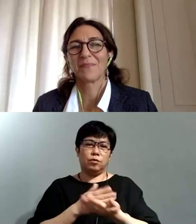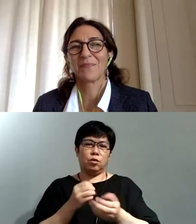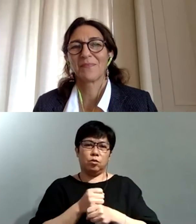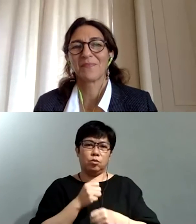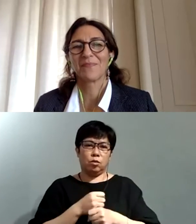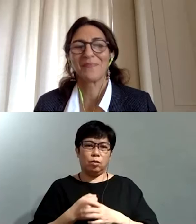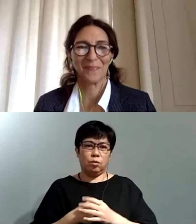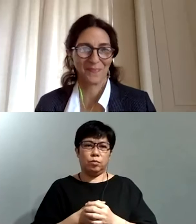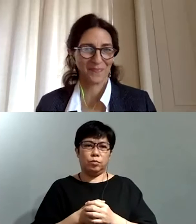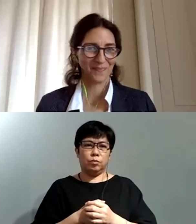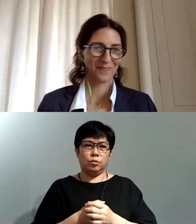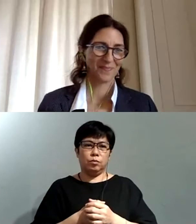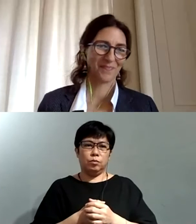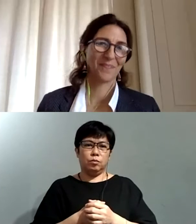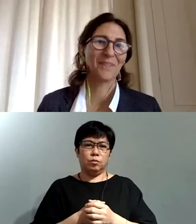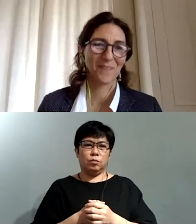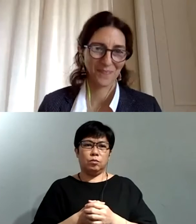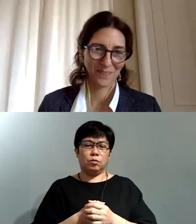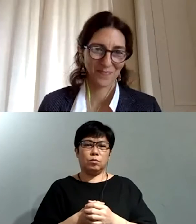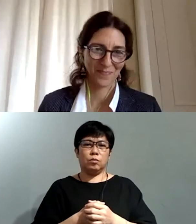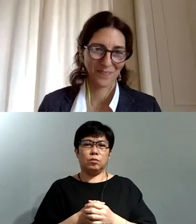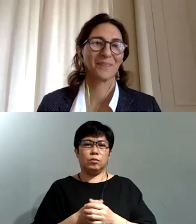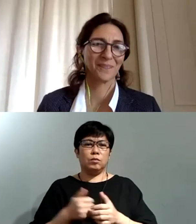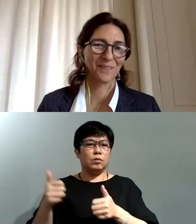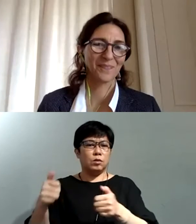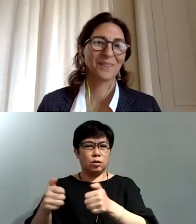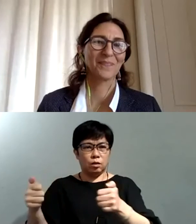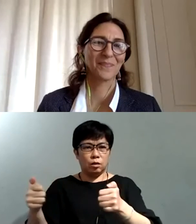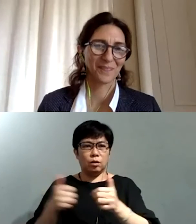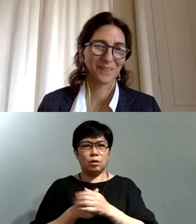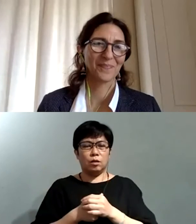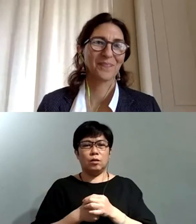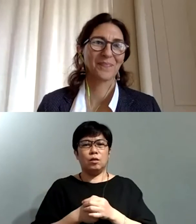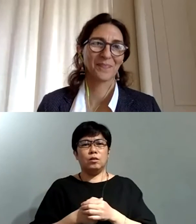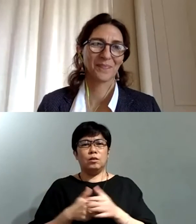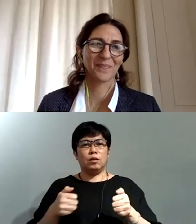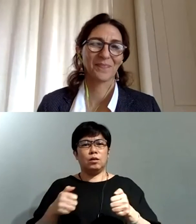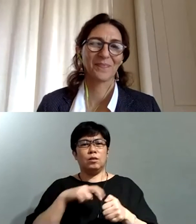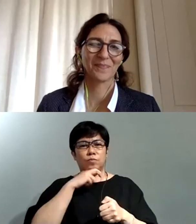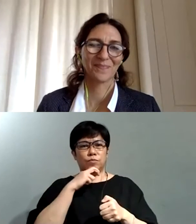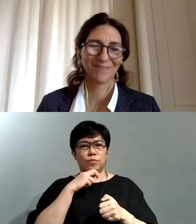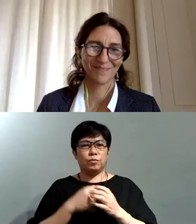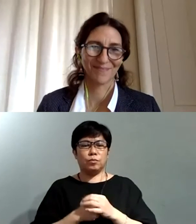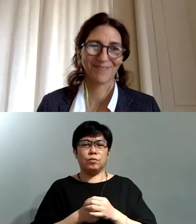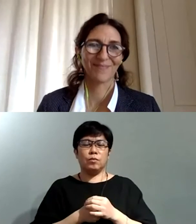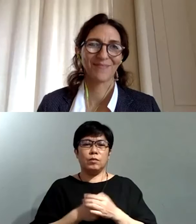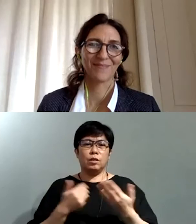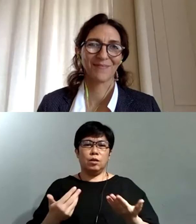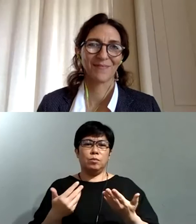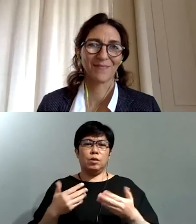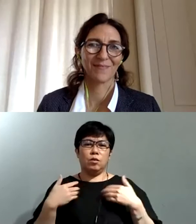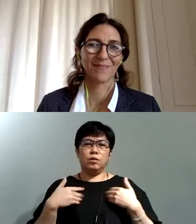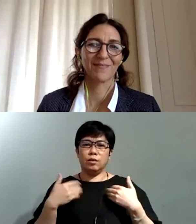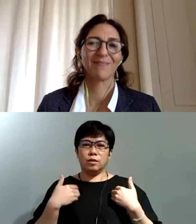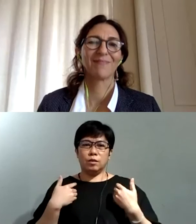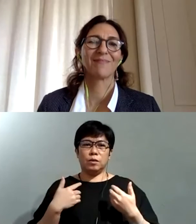you. Thank you, everyone, and good afternoon to all you all. It is my pleasure to come here to share with you some of my ideas